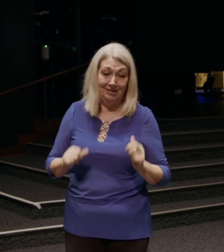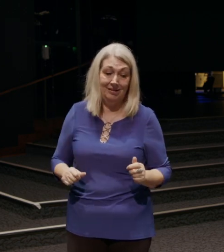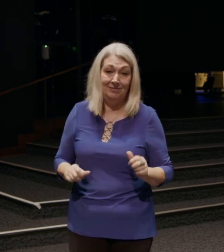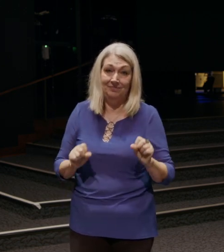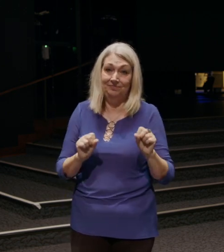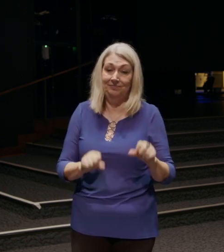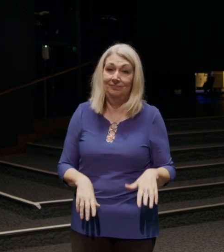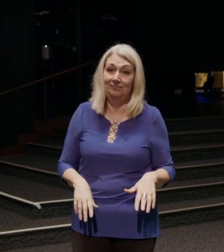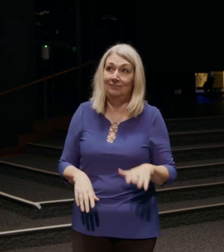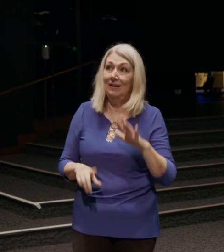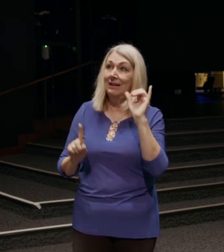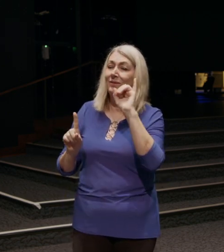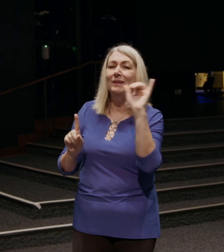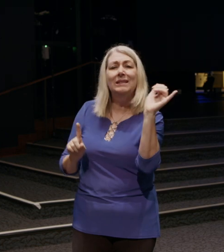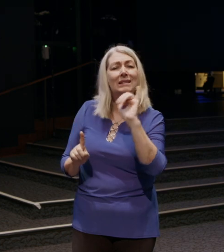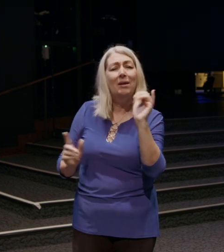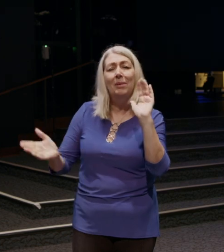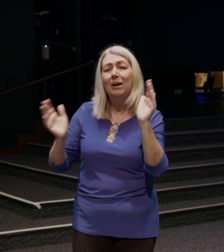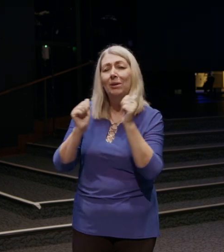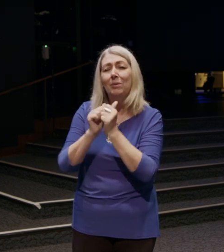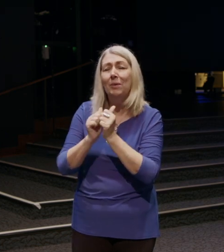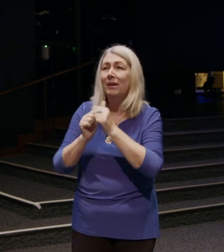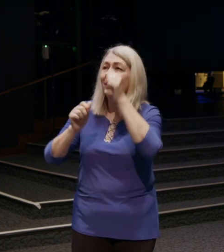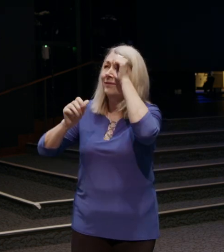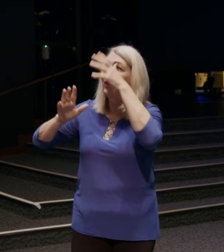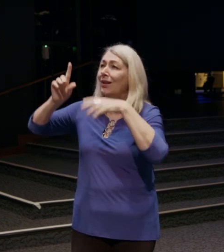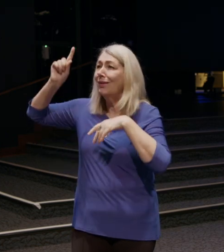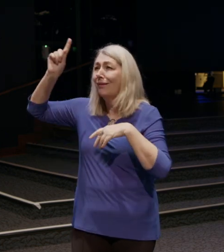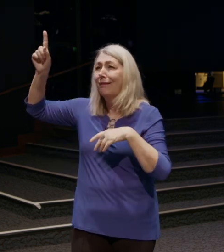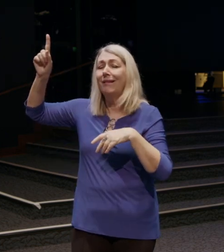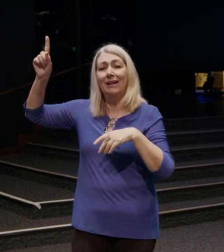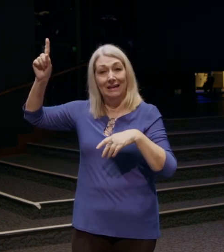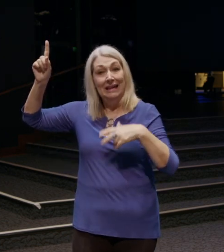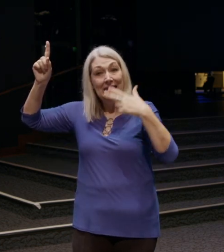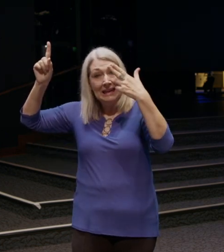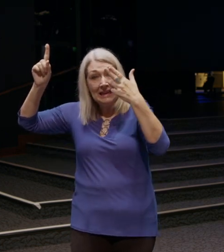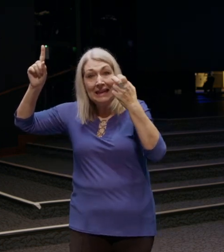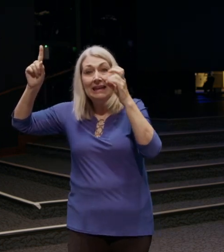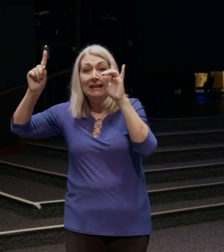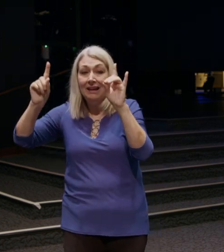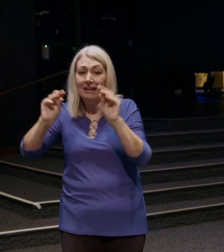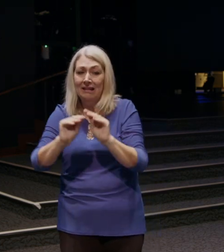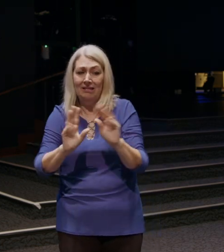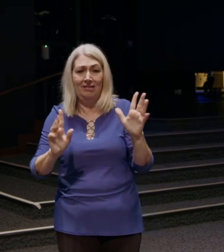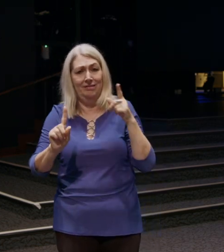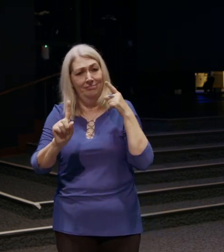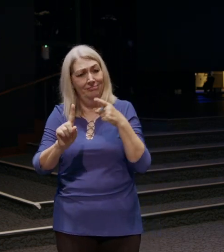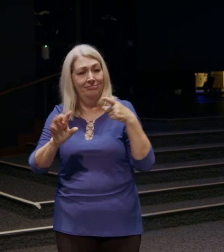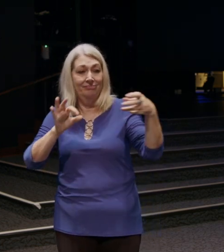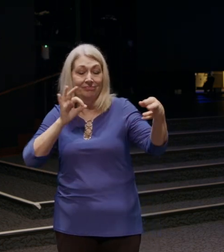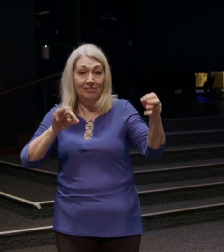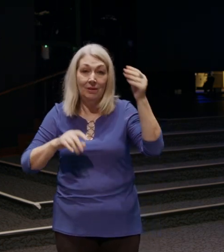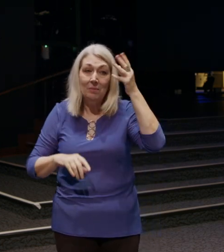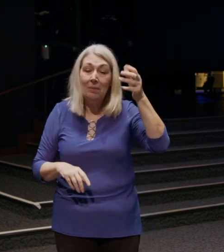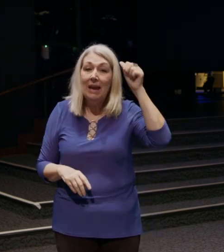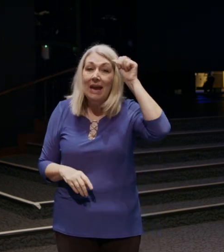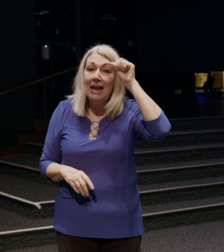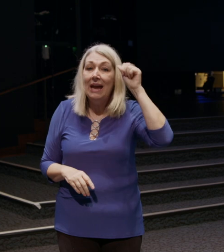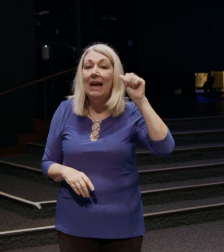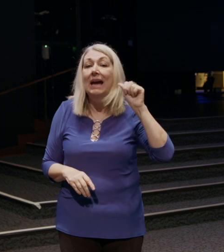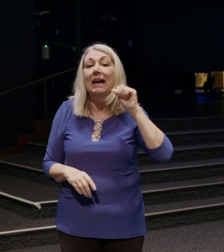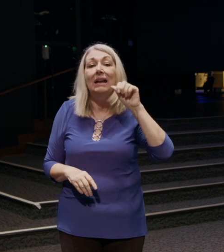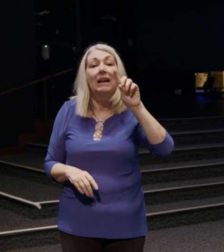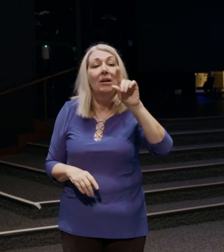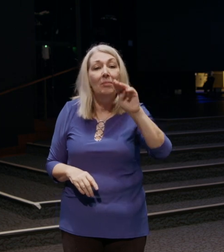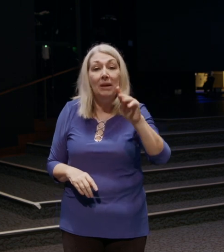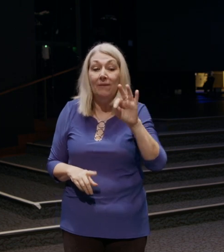So did our Father. I mean, from the get-go, He's made this clear. He told Adam, if you ever eat fruit